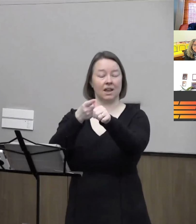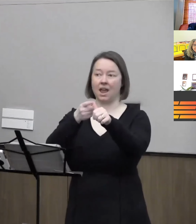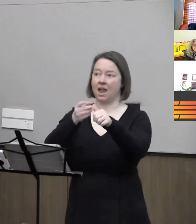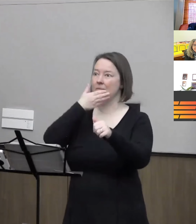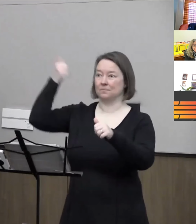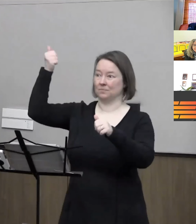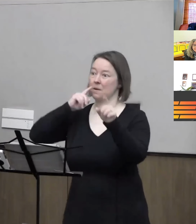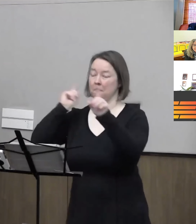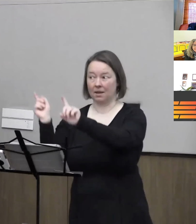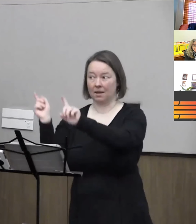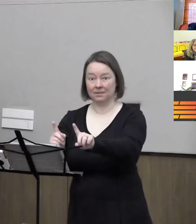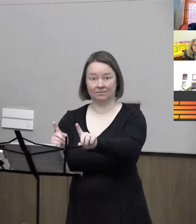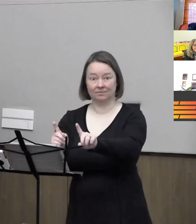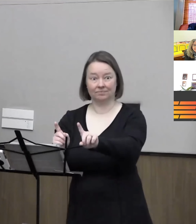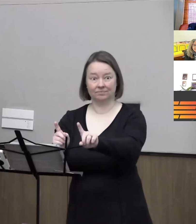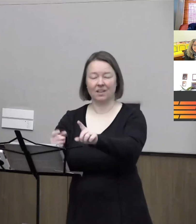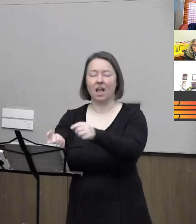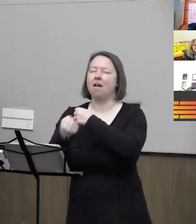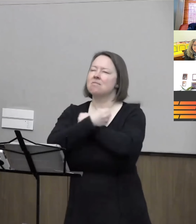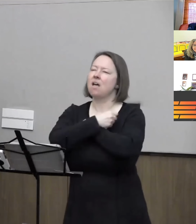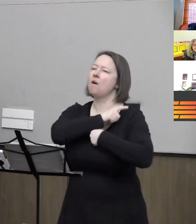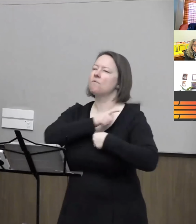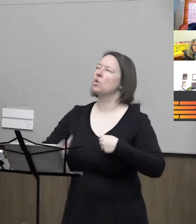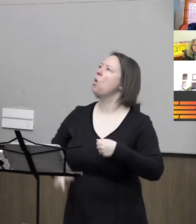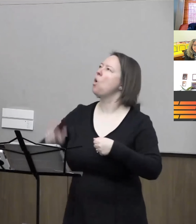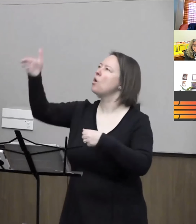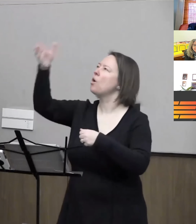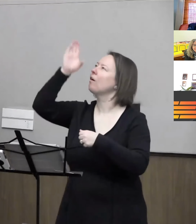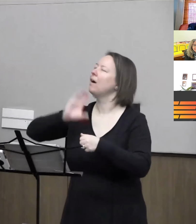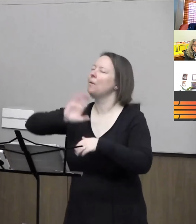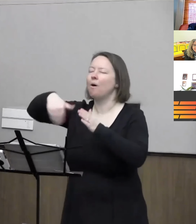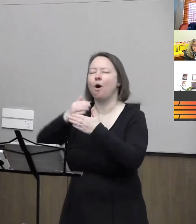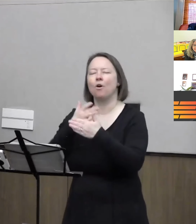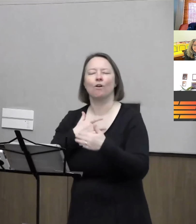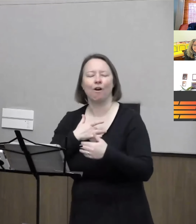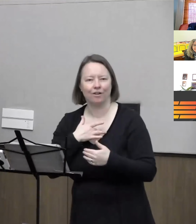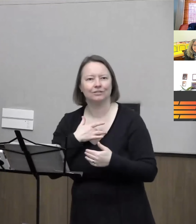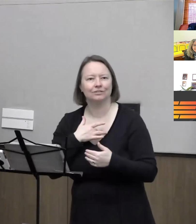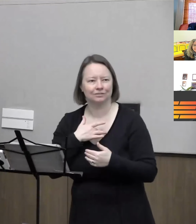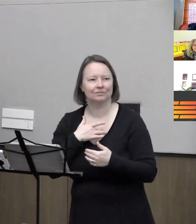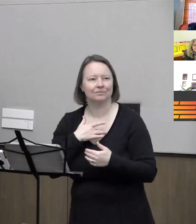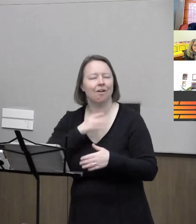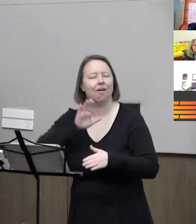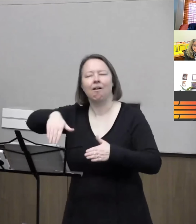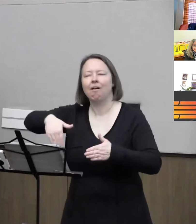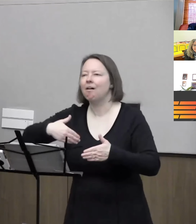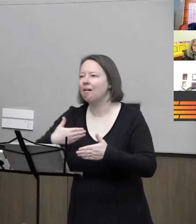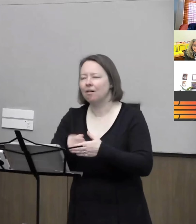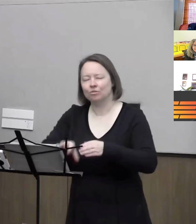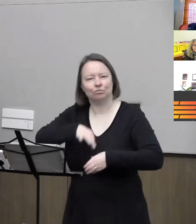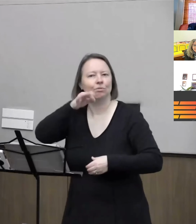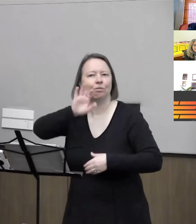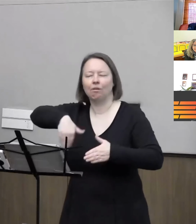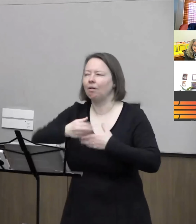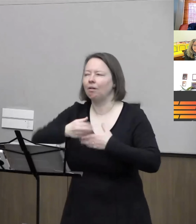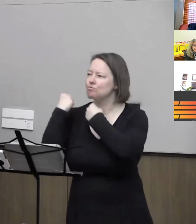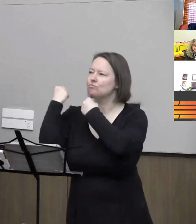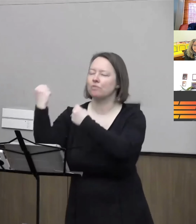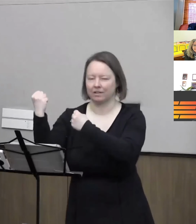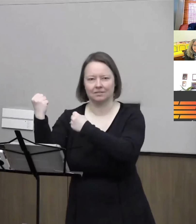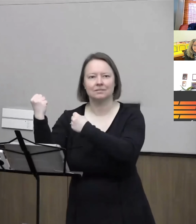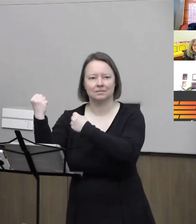greater commandment. Love the Lord thy God with all your heart, with all thy soul, with all thy